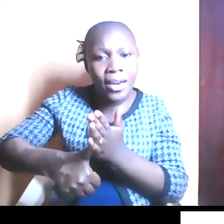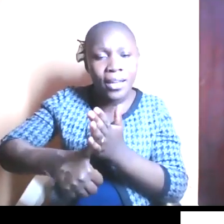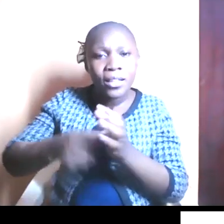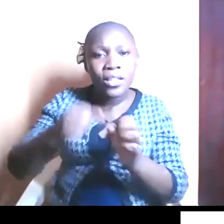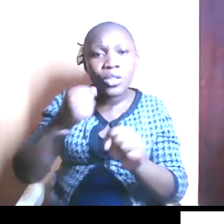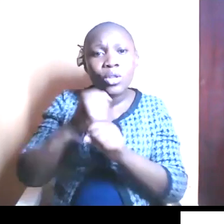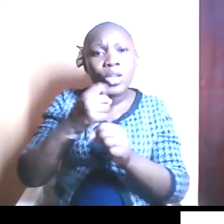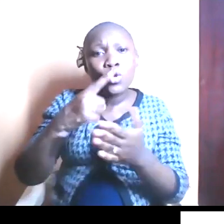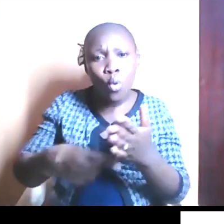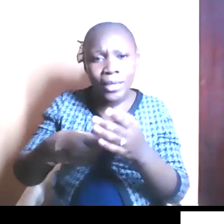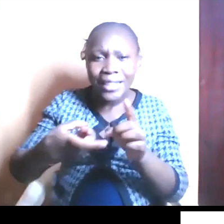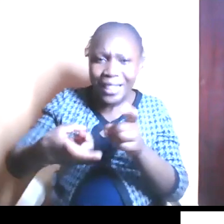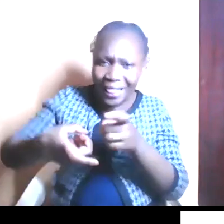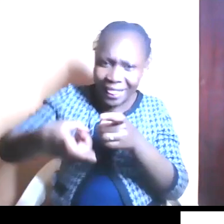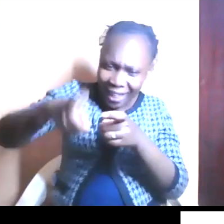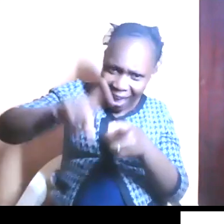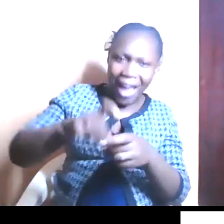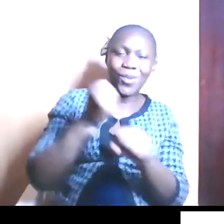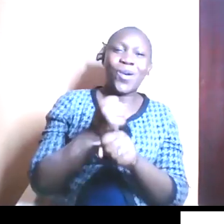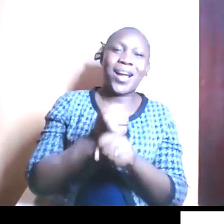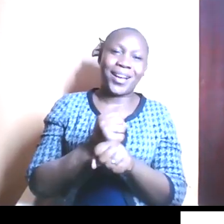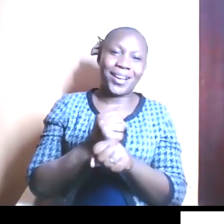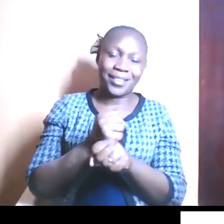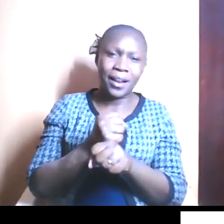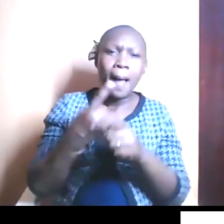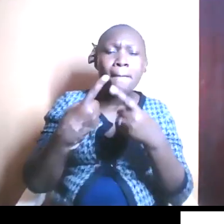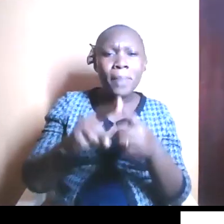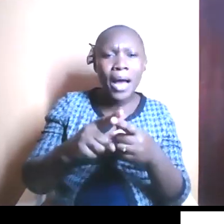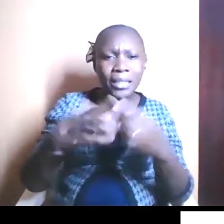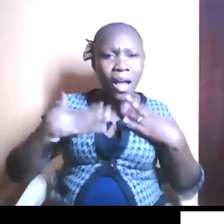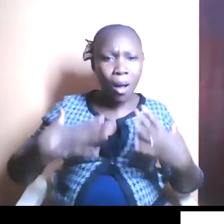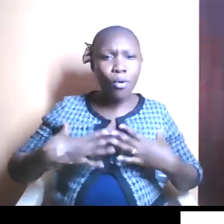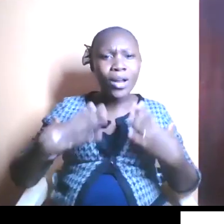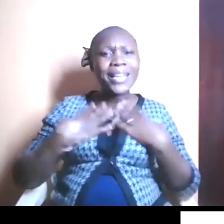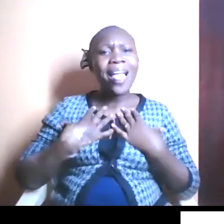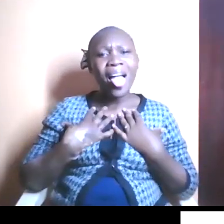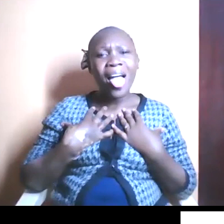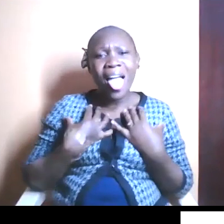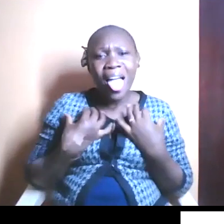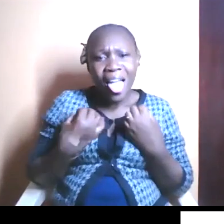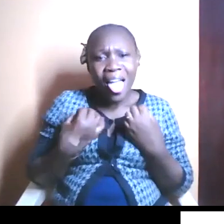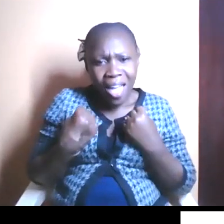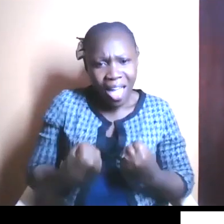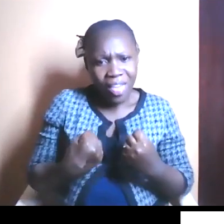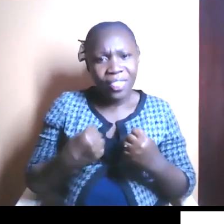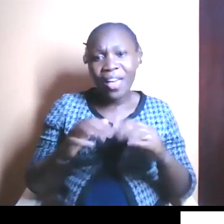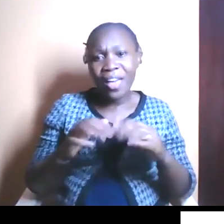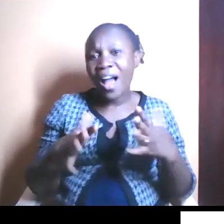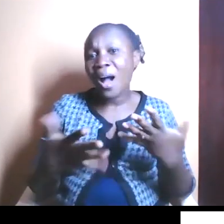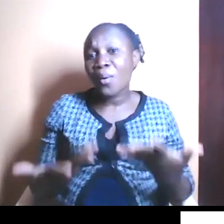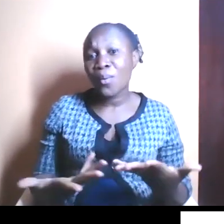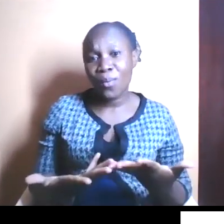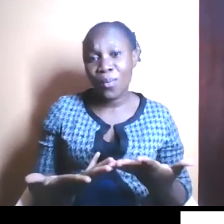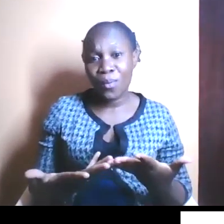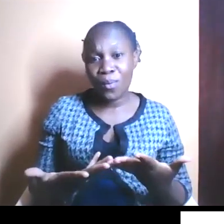work. But how can you be healthy under very toxic overload? And why